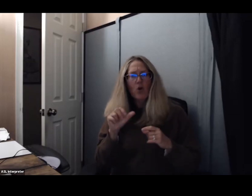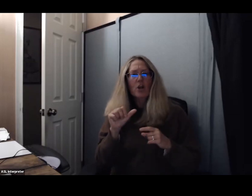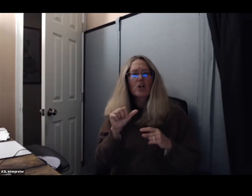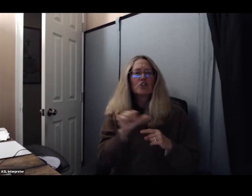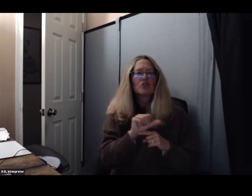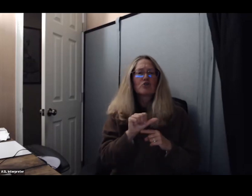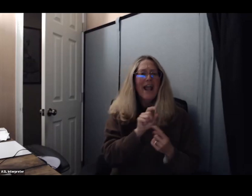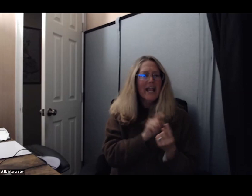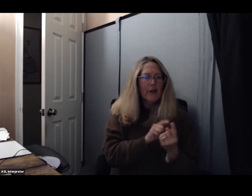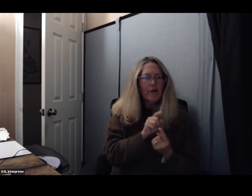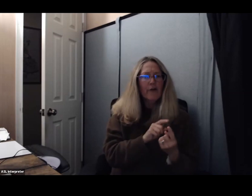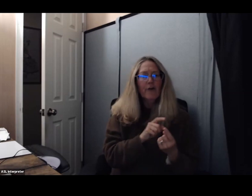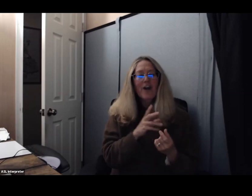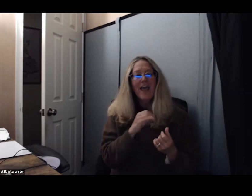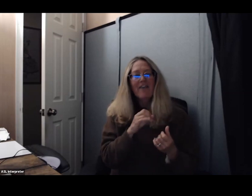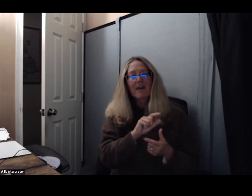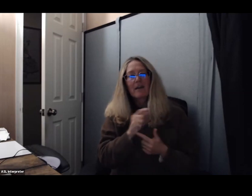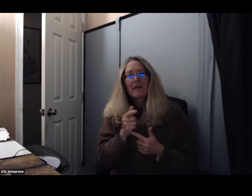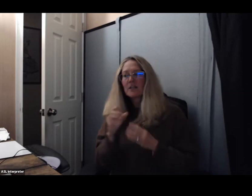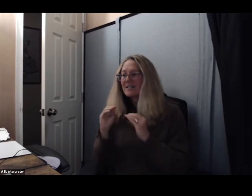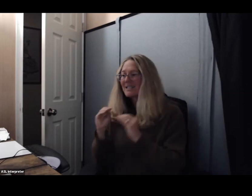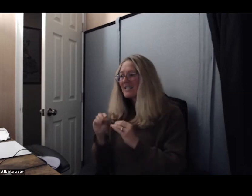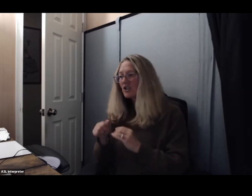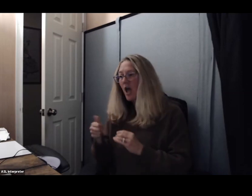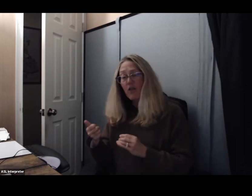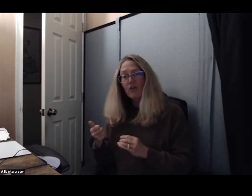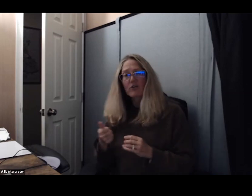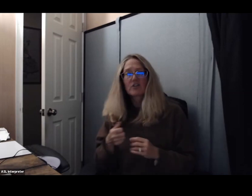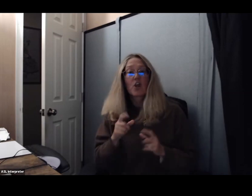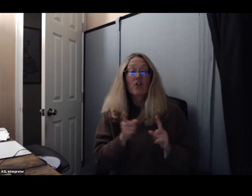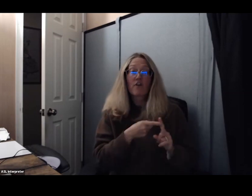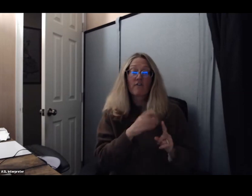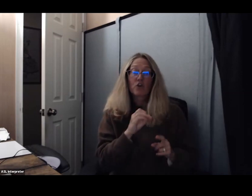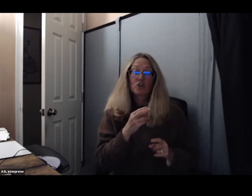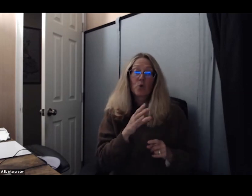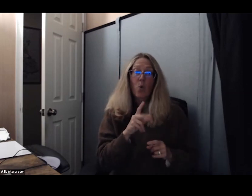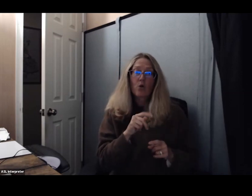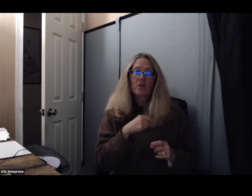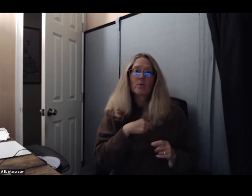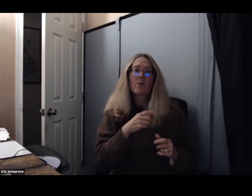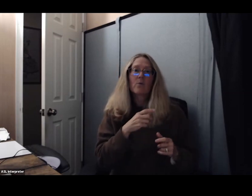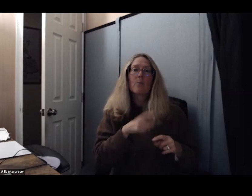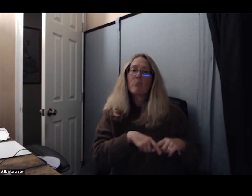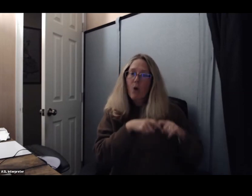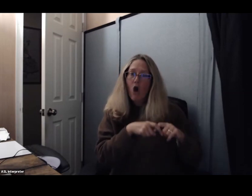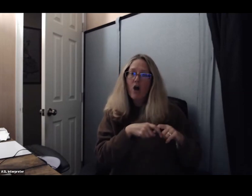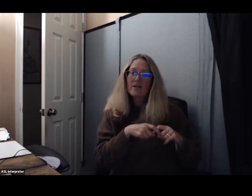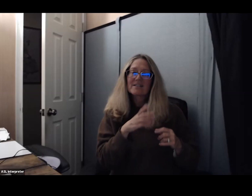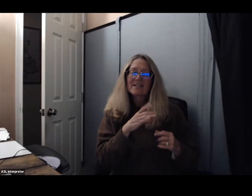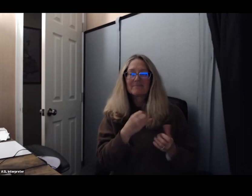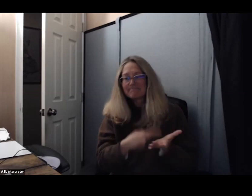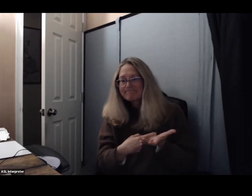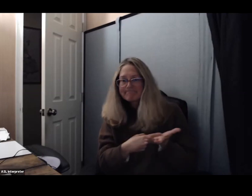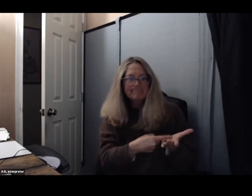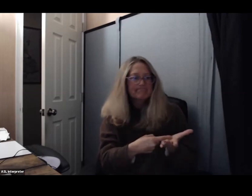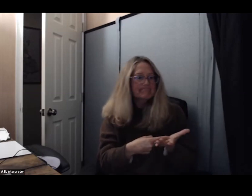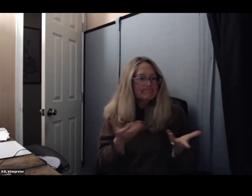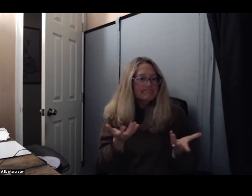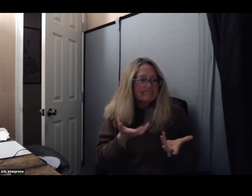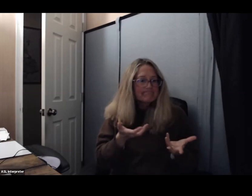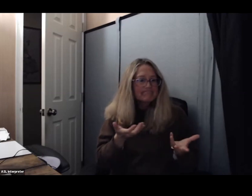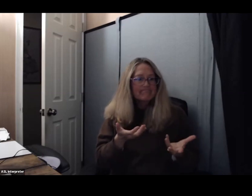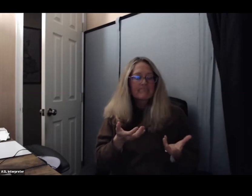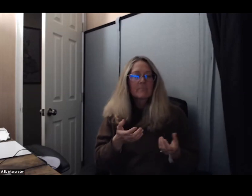trainer type of thing and turn around and change there? Well, we're gonna, after the first cohort, we want to stop, pause, and really reflect and see, okay, what